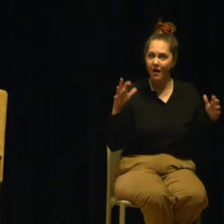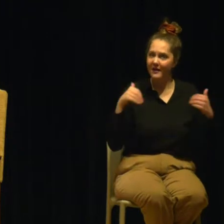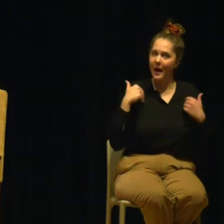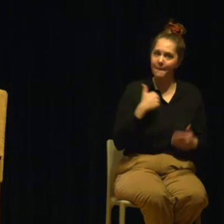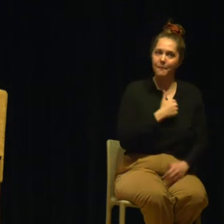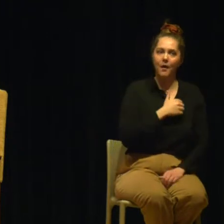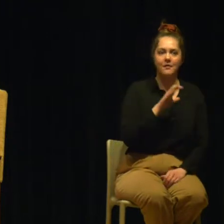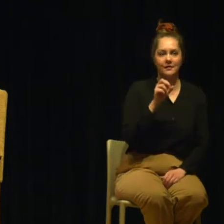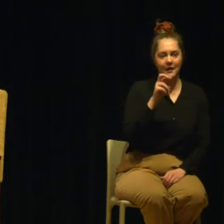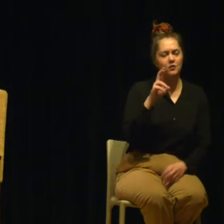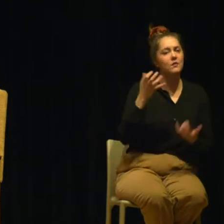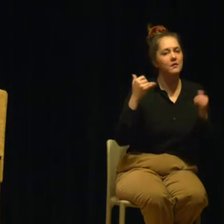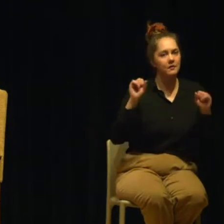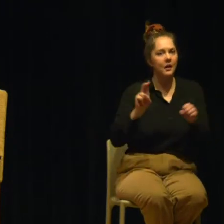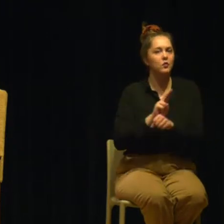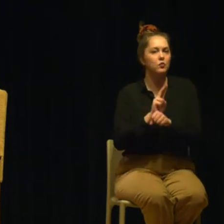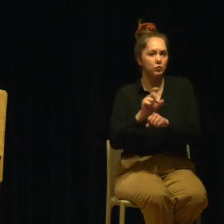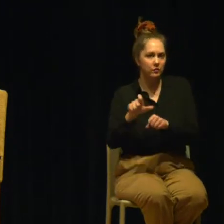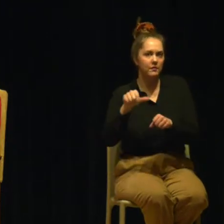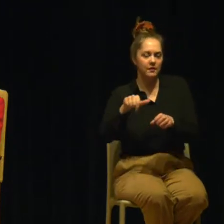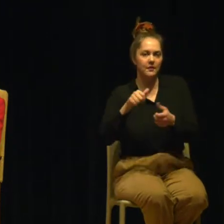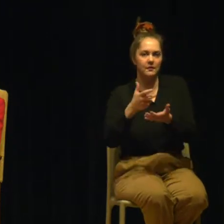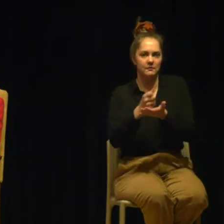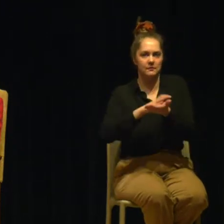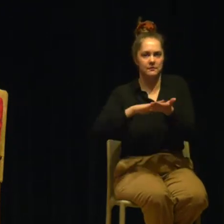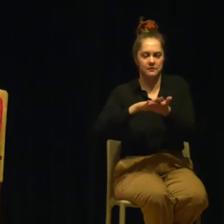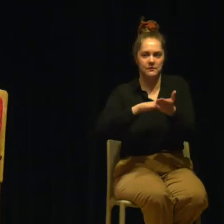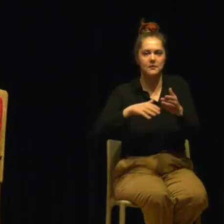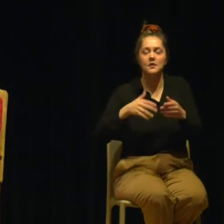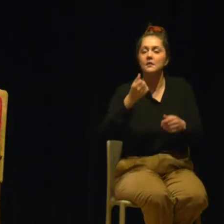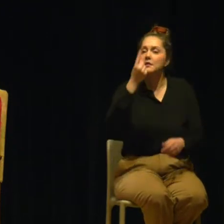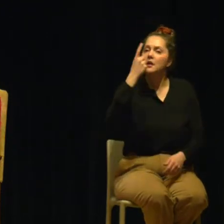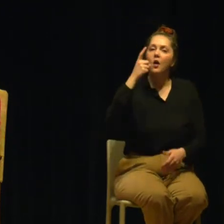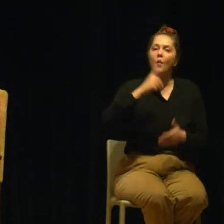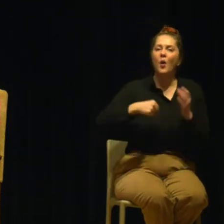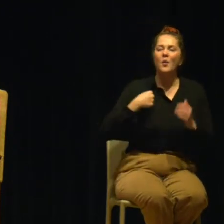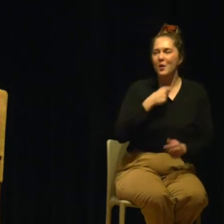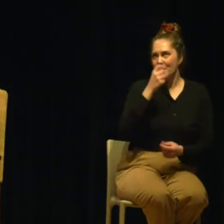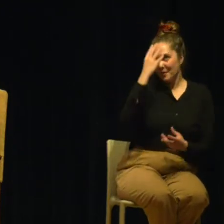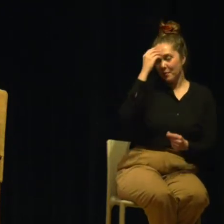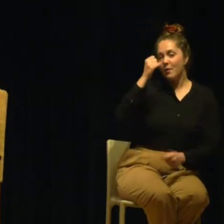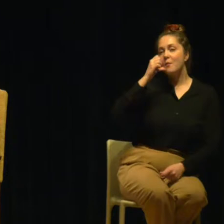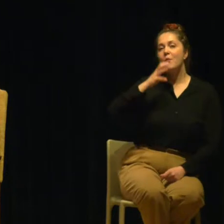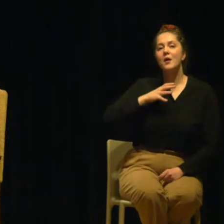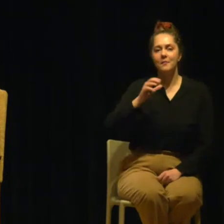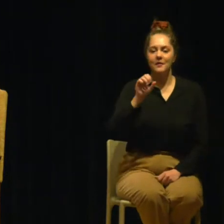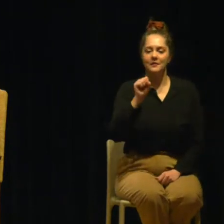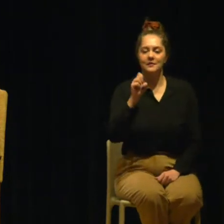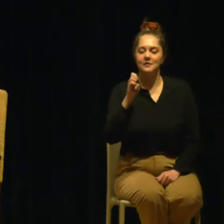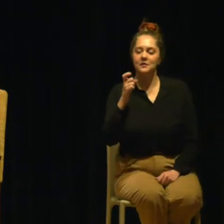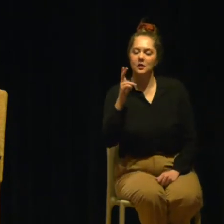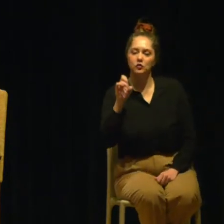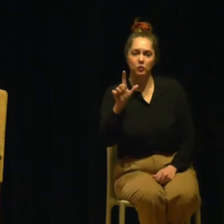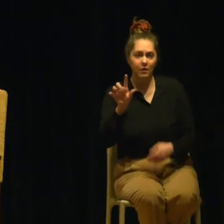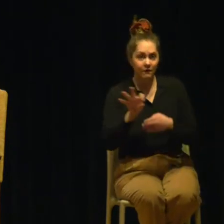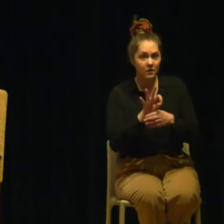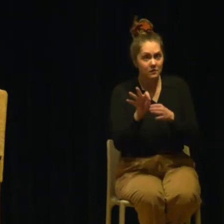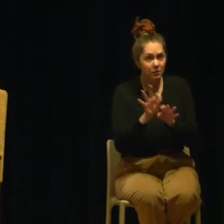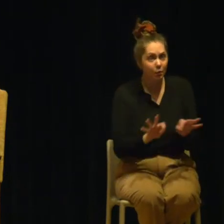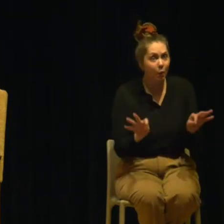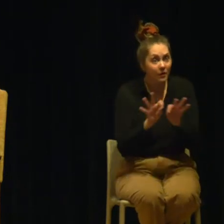take vaginal estrogen, because something that we don't think about, I mean, women's sexual function is